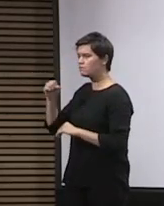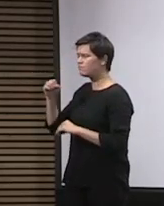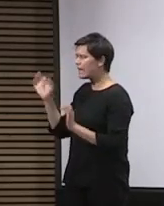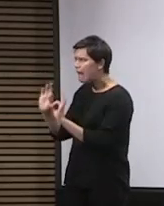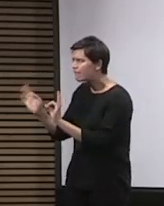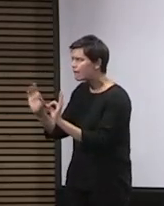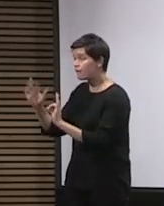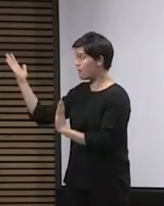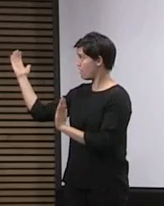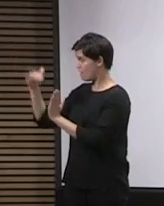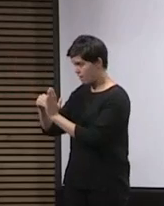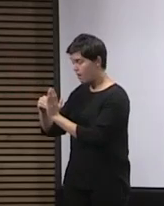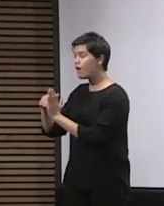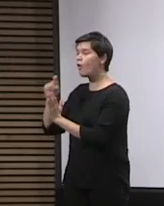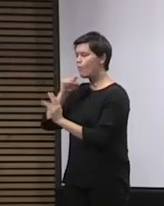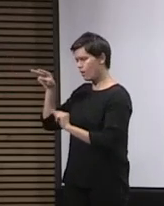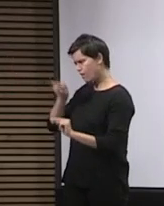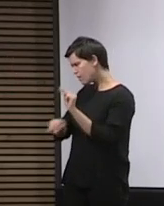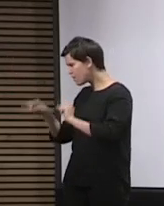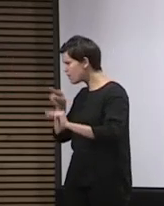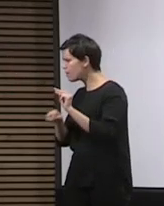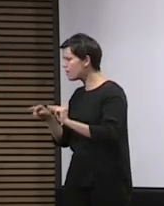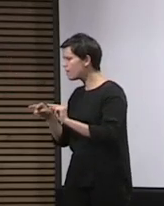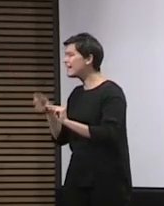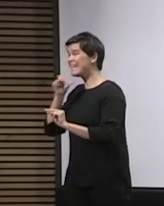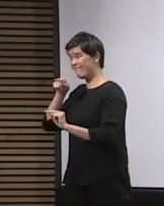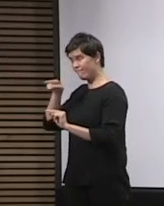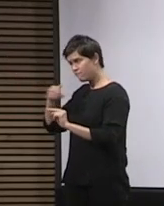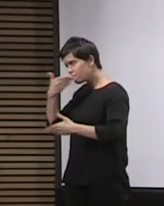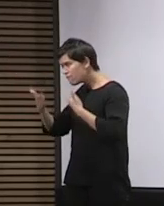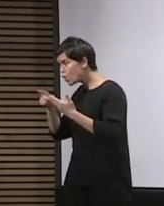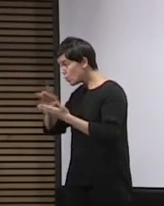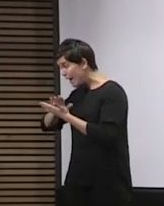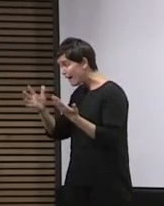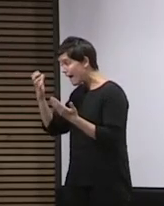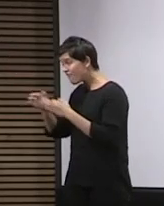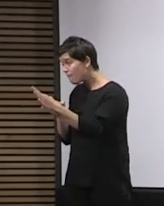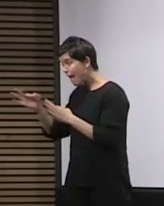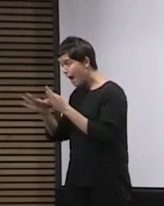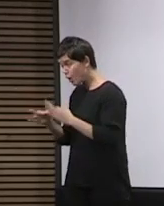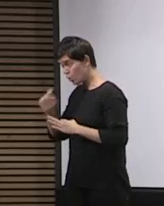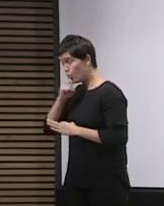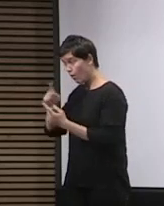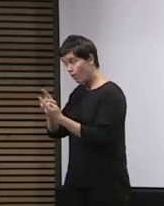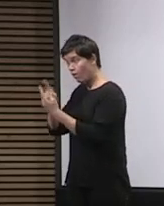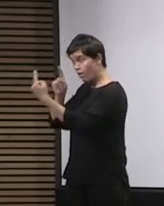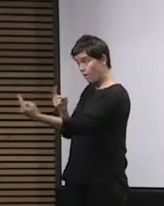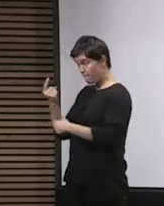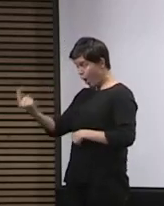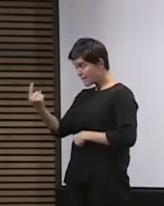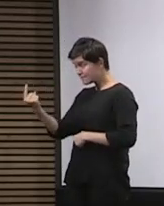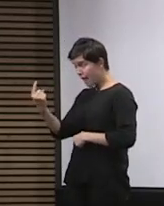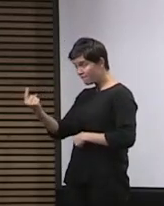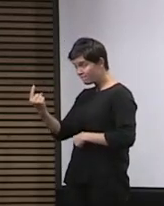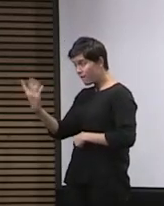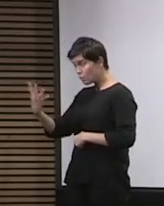been processed or triaged through, if they have a really clear self-isolation plan and they're able to do that in a way that doesn't